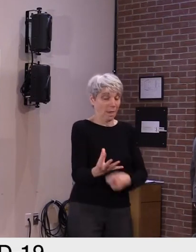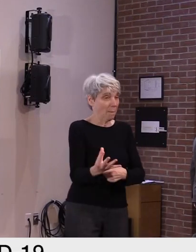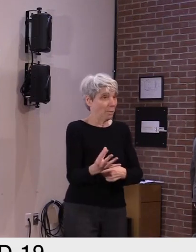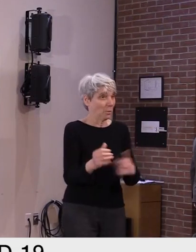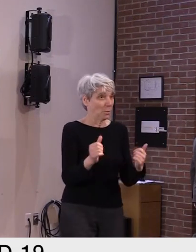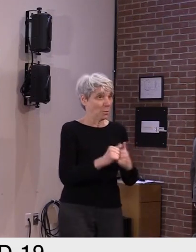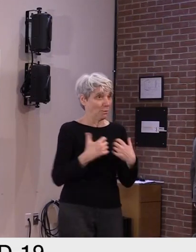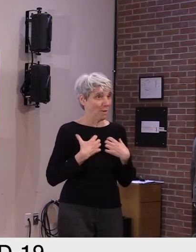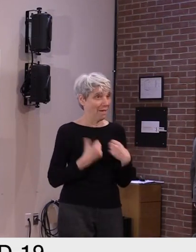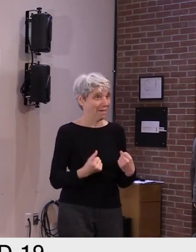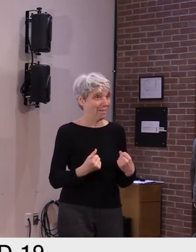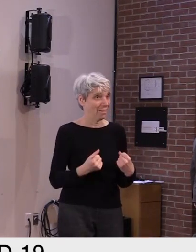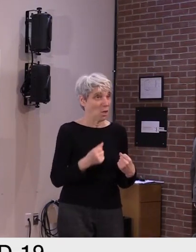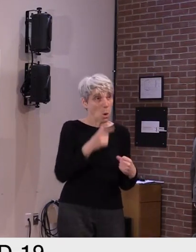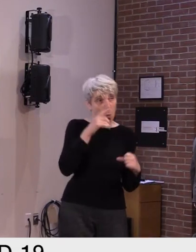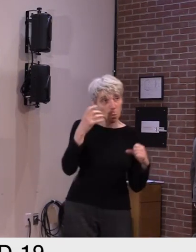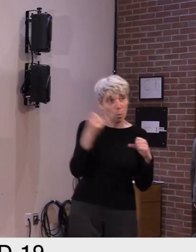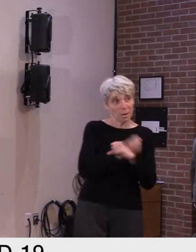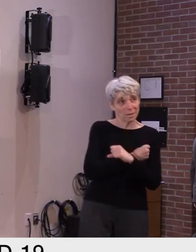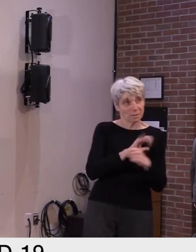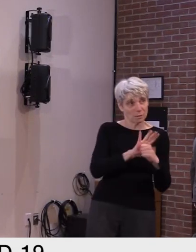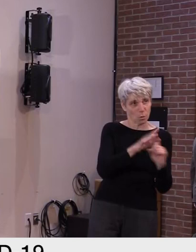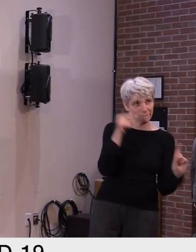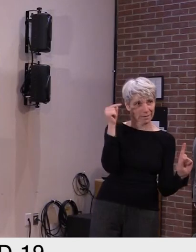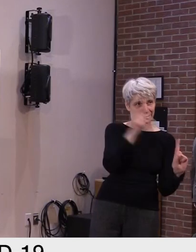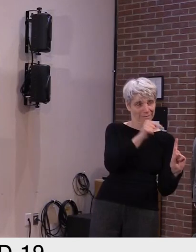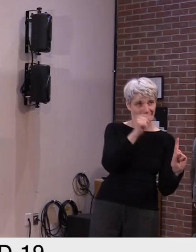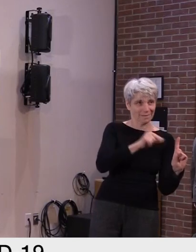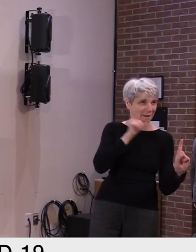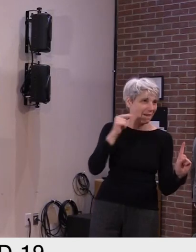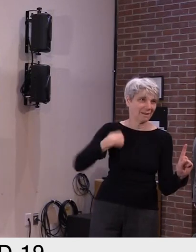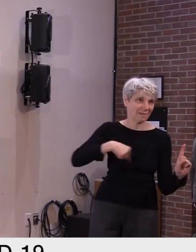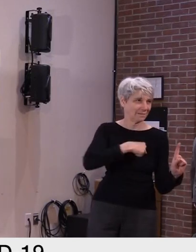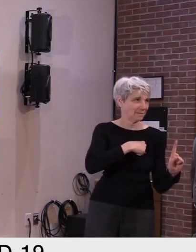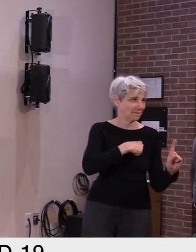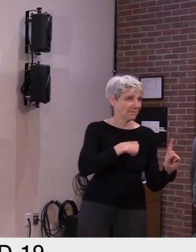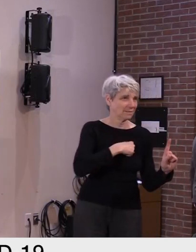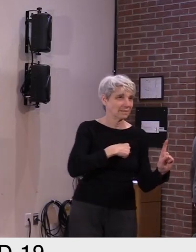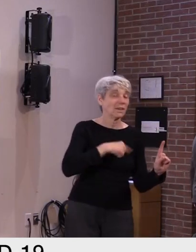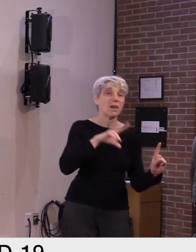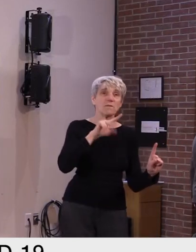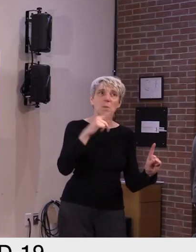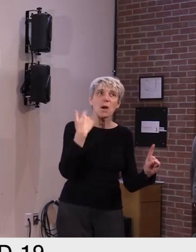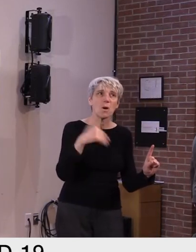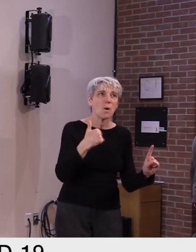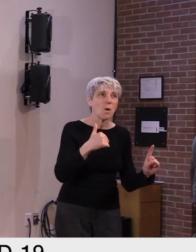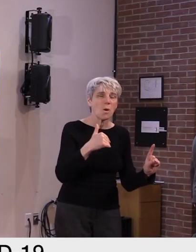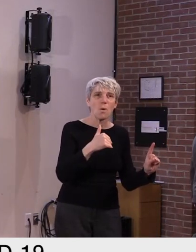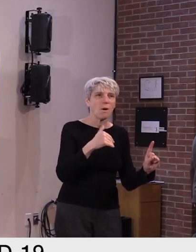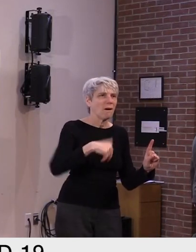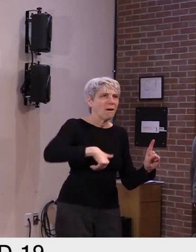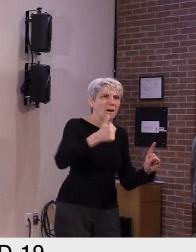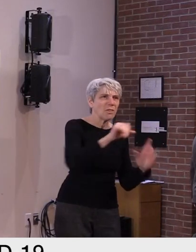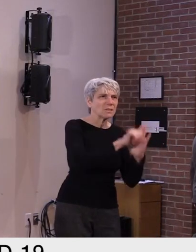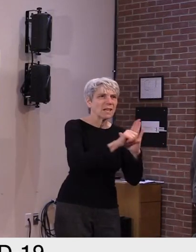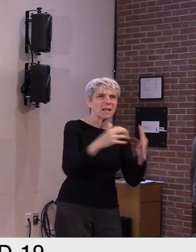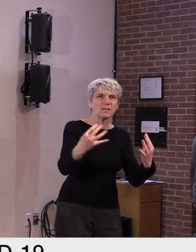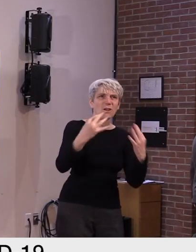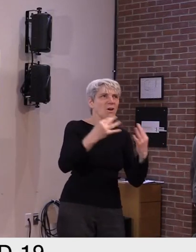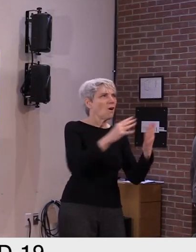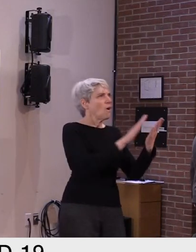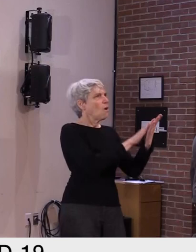might really win. We've been a model for the nation, and if together we can stay Vermont strong, we can keep it that